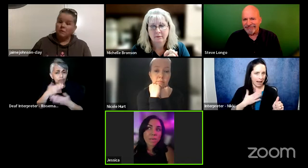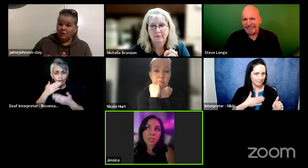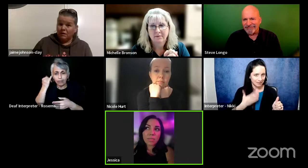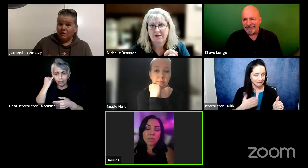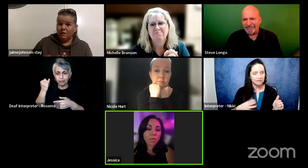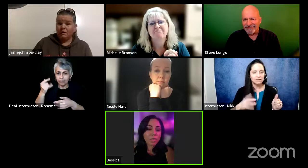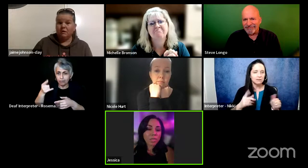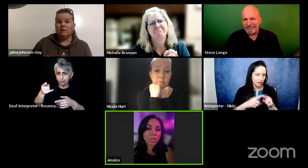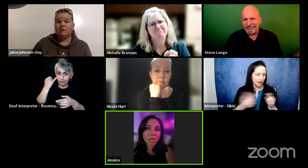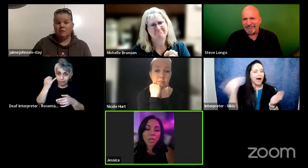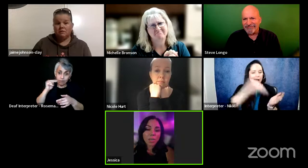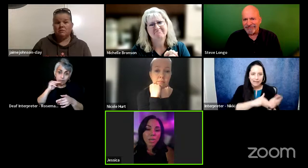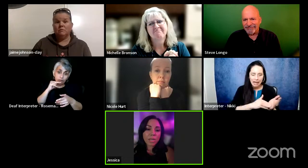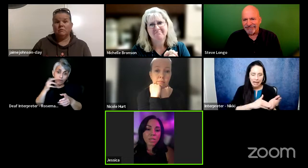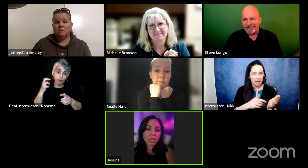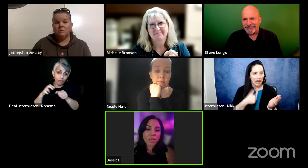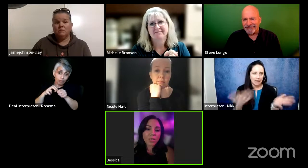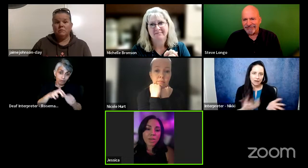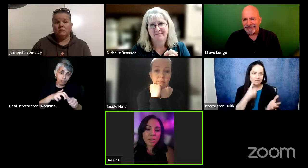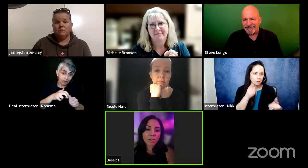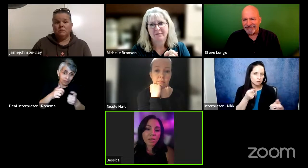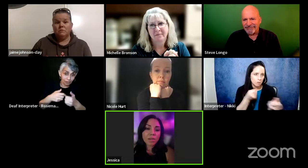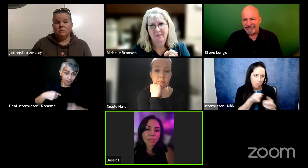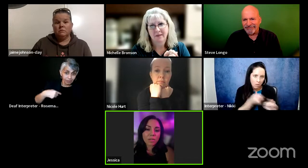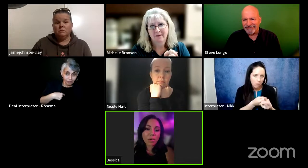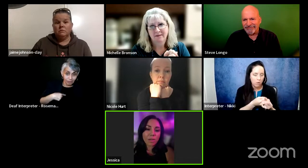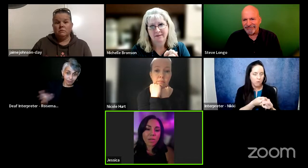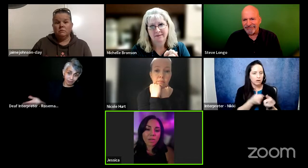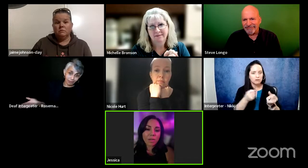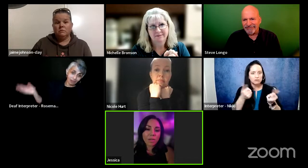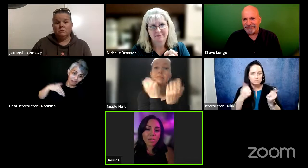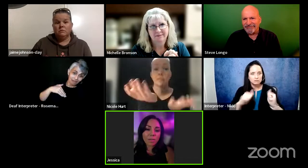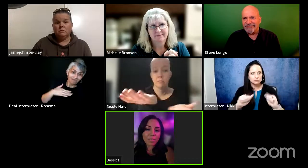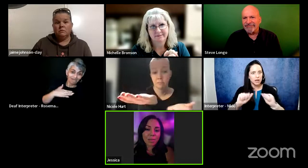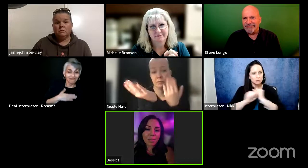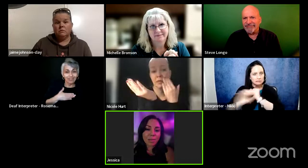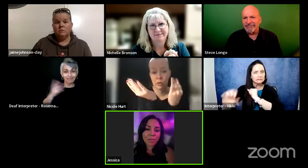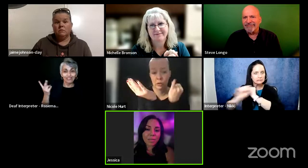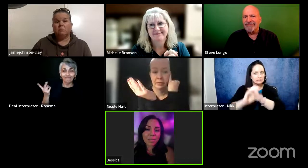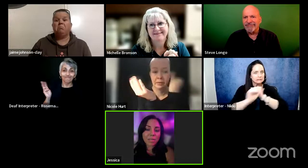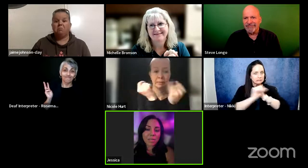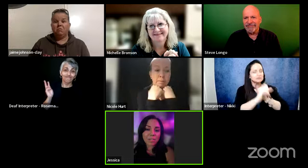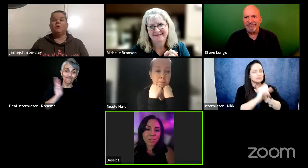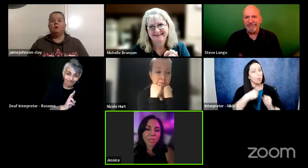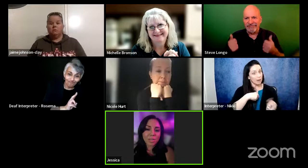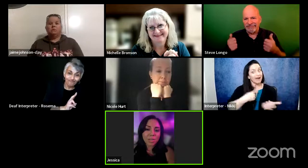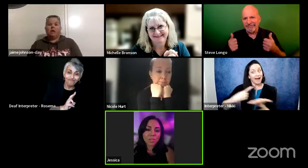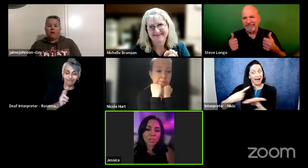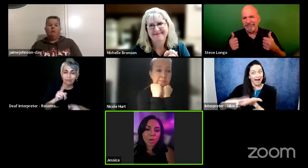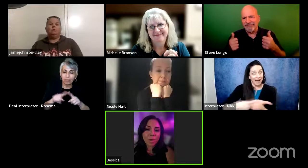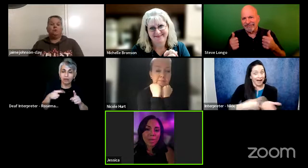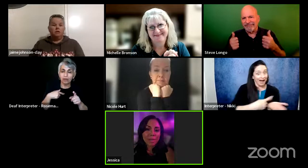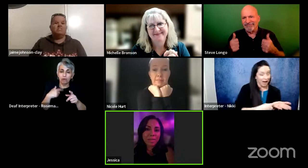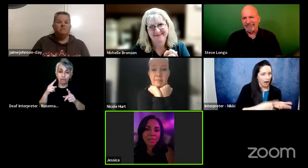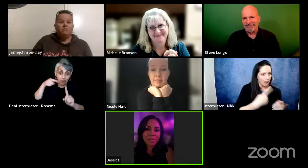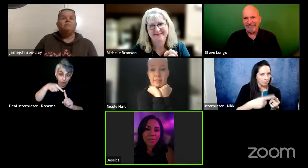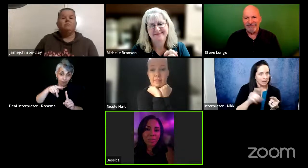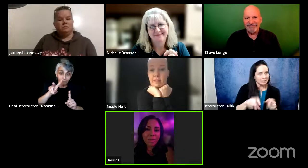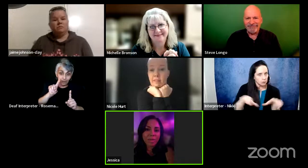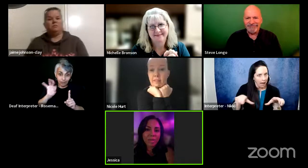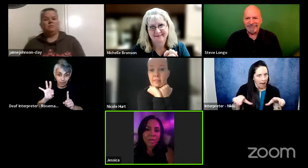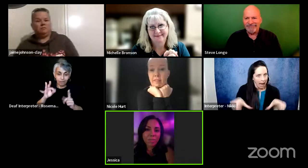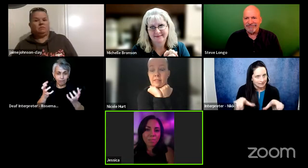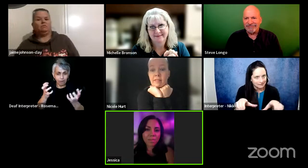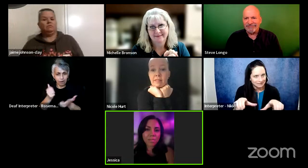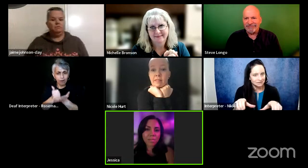marketing or anything promotion, we need to get that, going. I feel like we talk about it, but we need to do it. So it'd be nice too